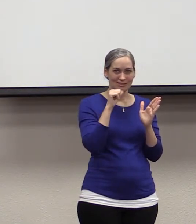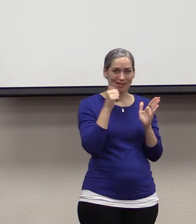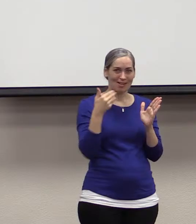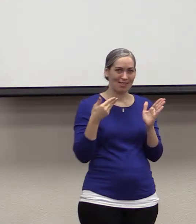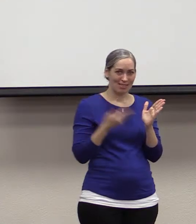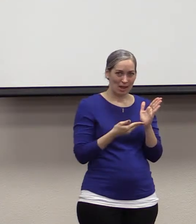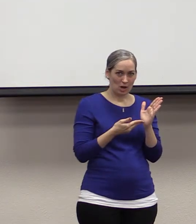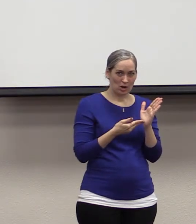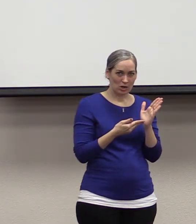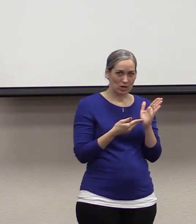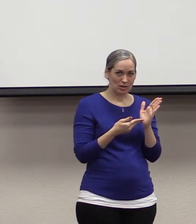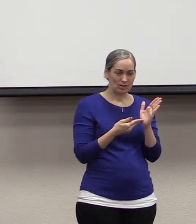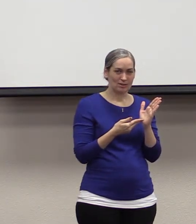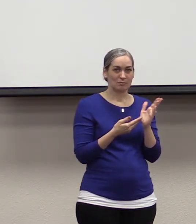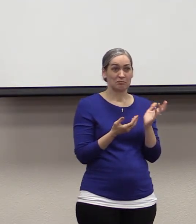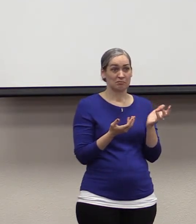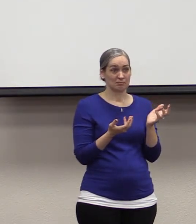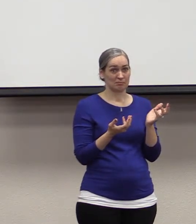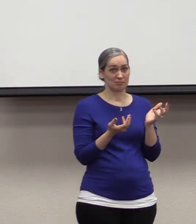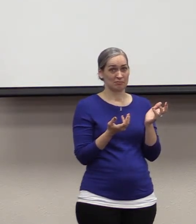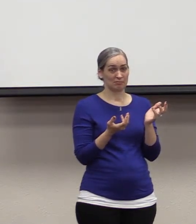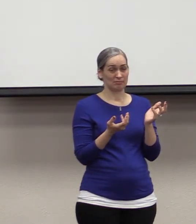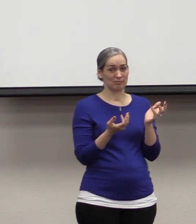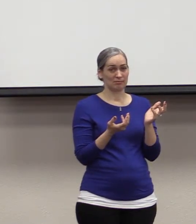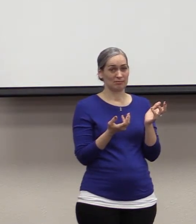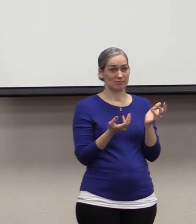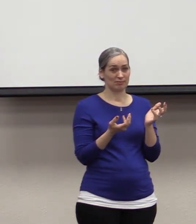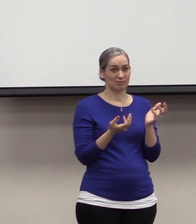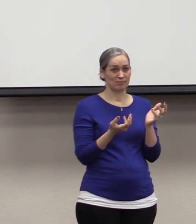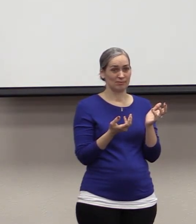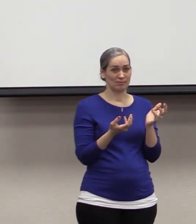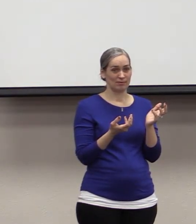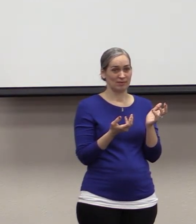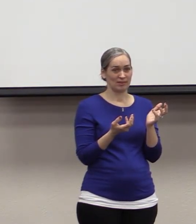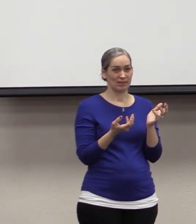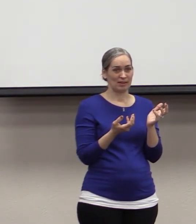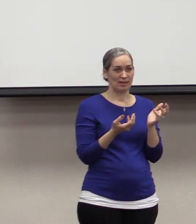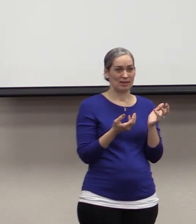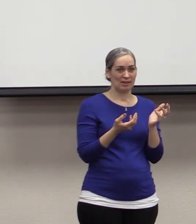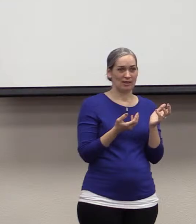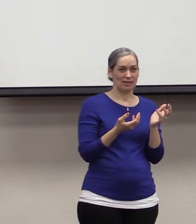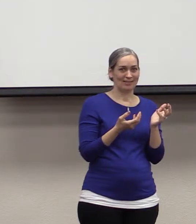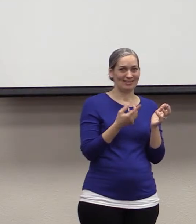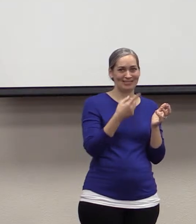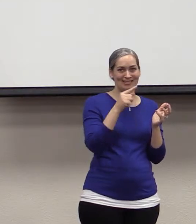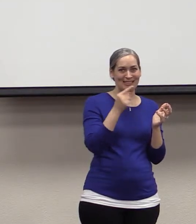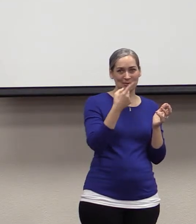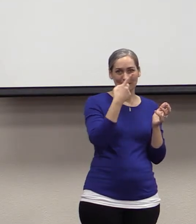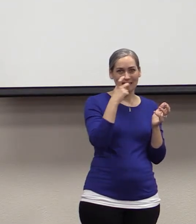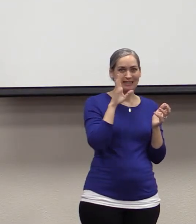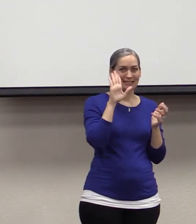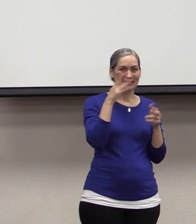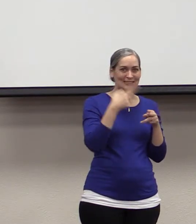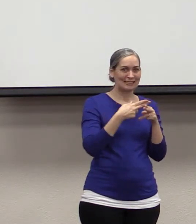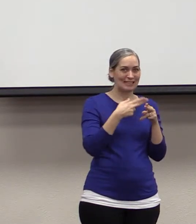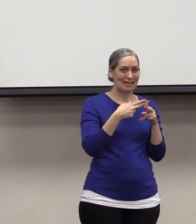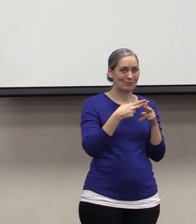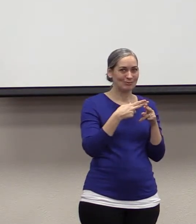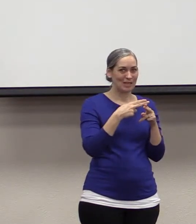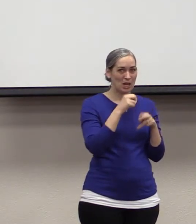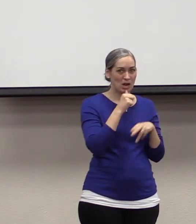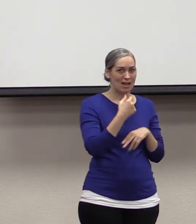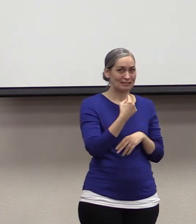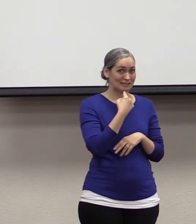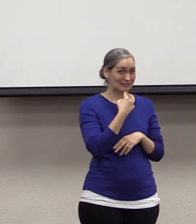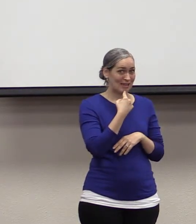Is God not being mentioned the same as him not being active in the story we've seen?